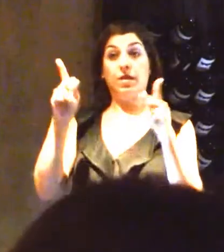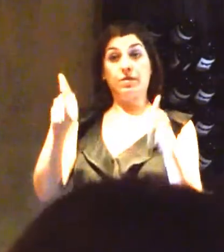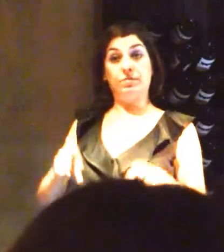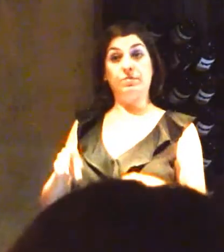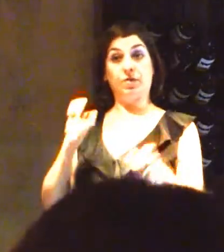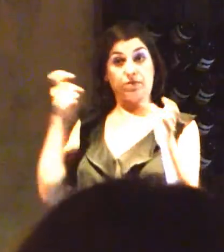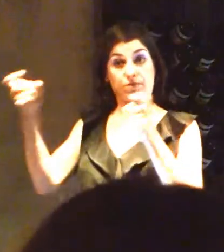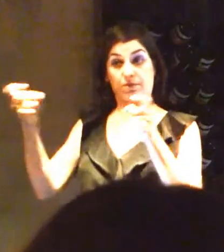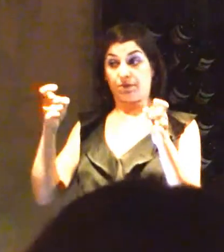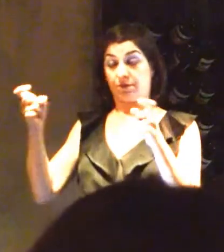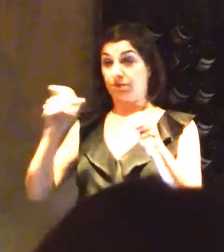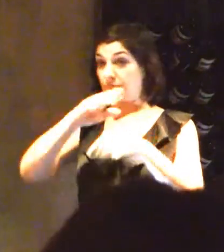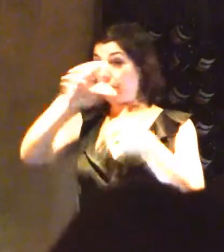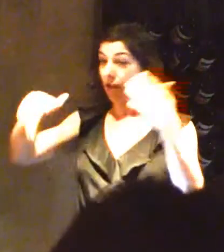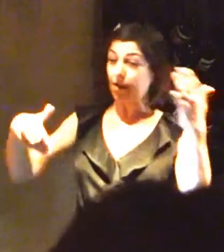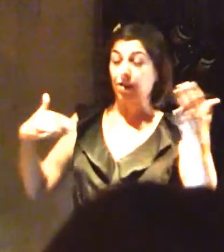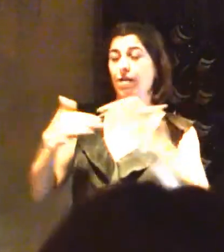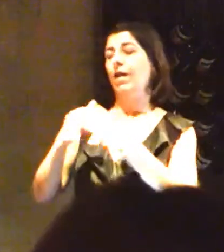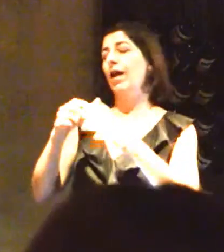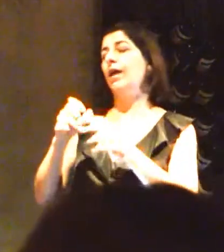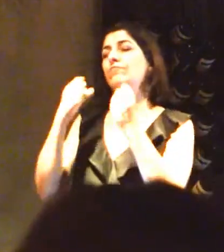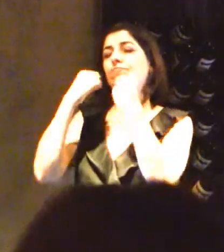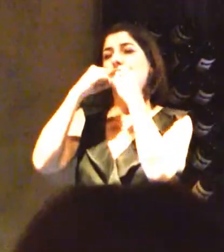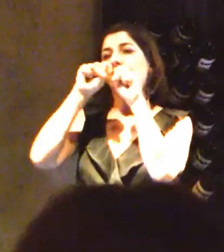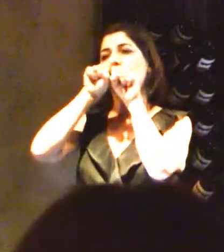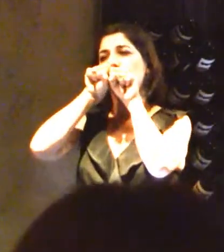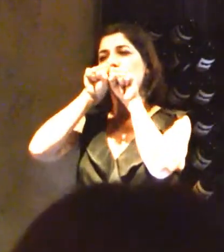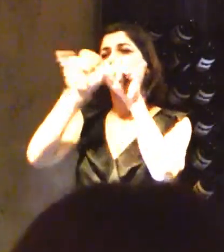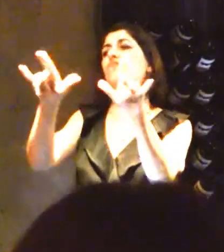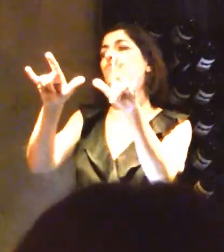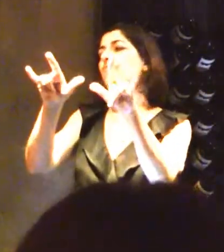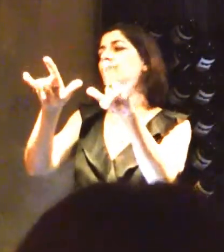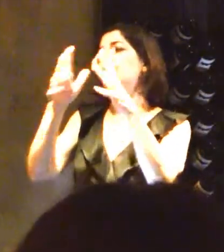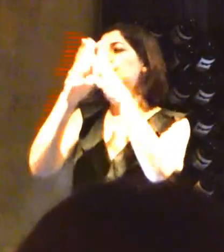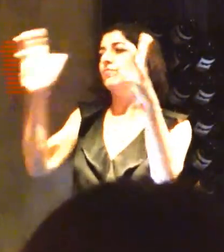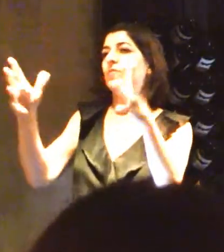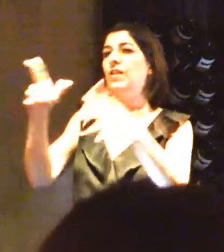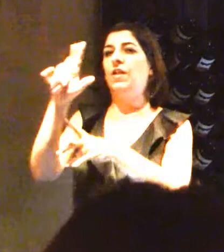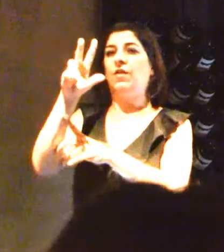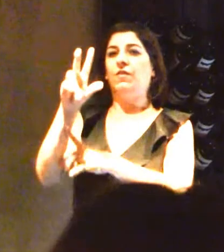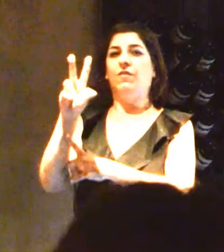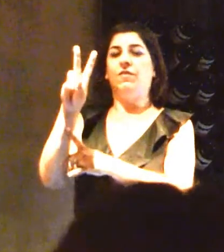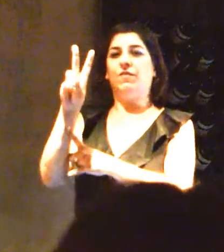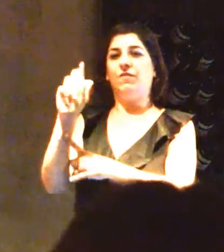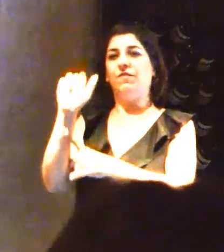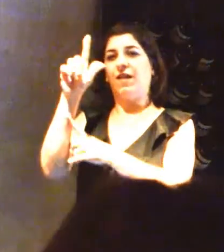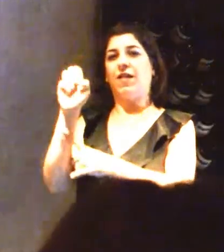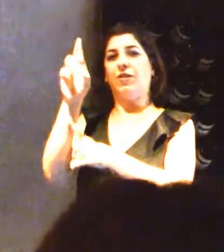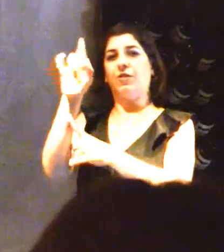was in charge of all this and who I adore so much, please welcome Valerie Wagner.